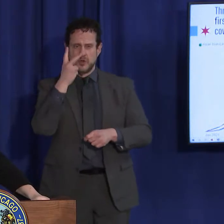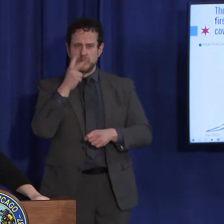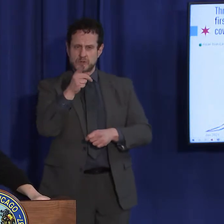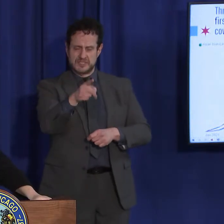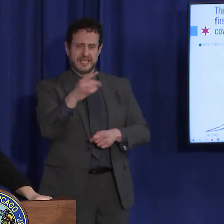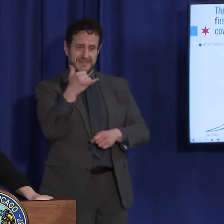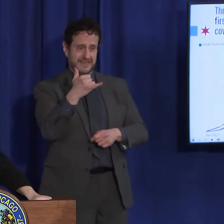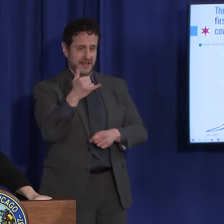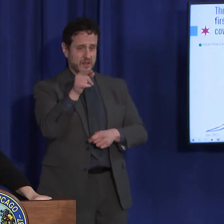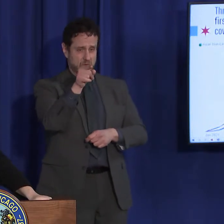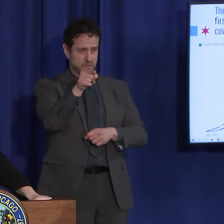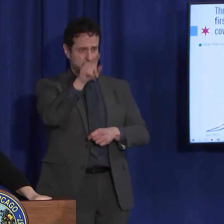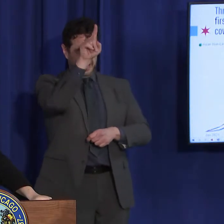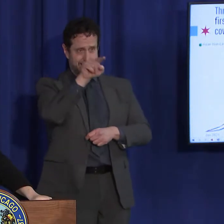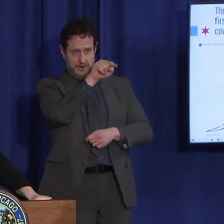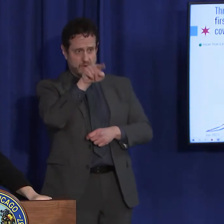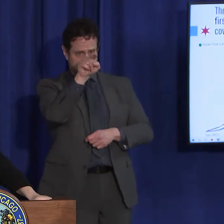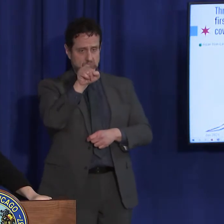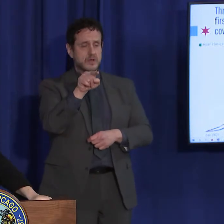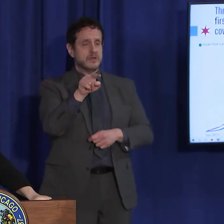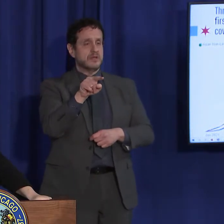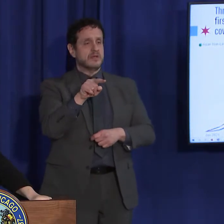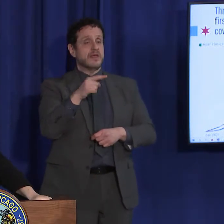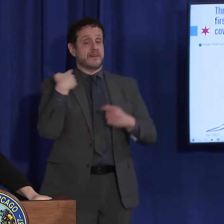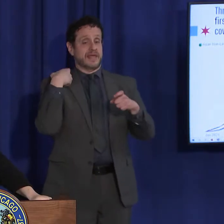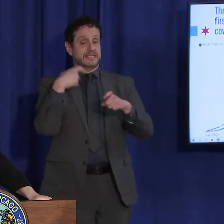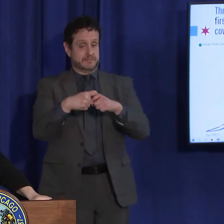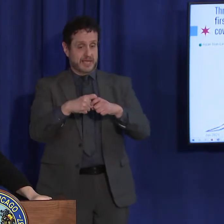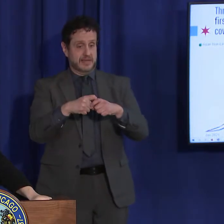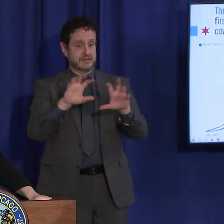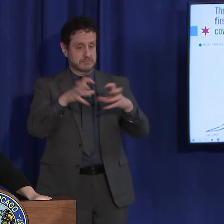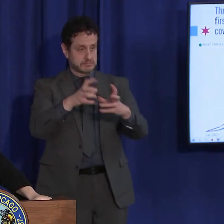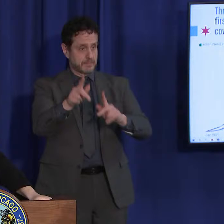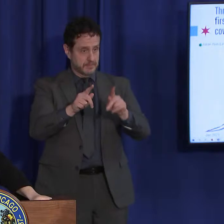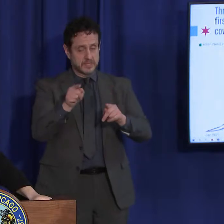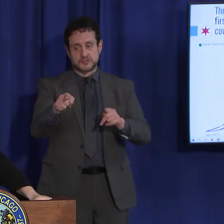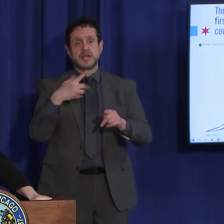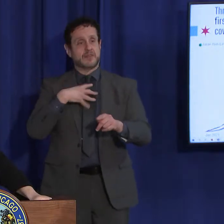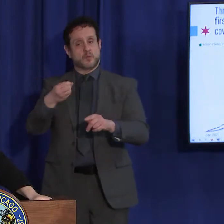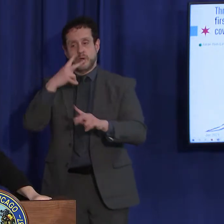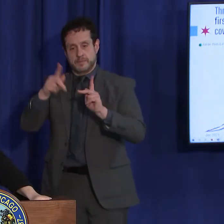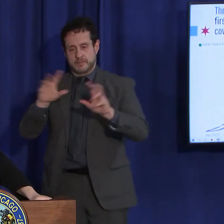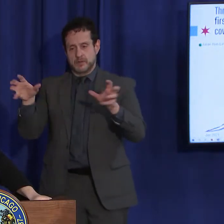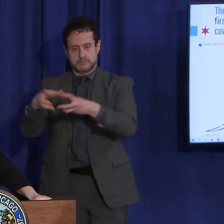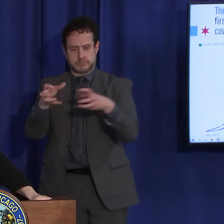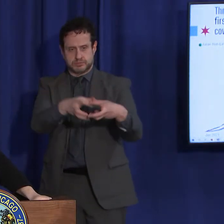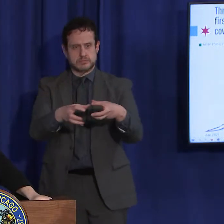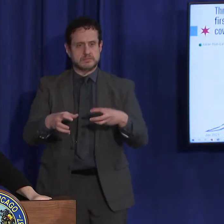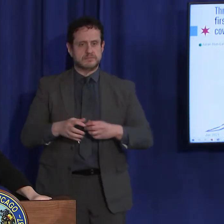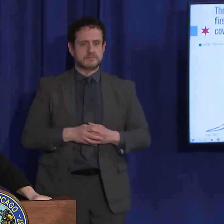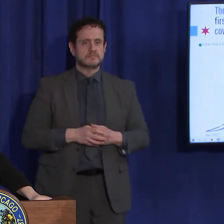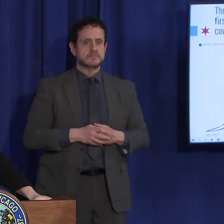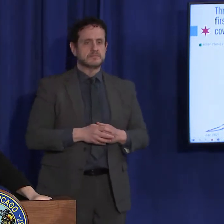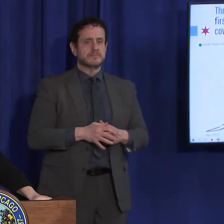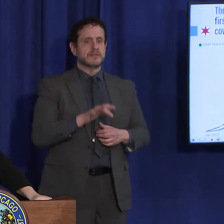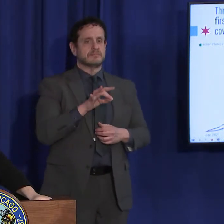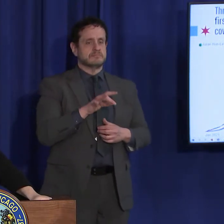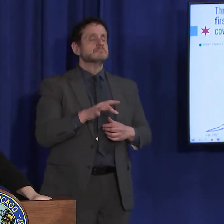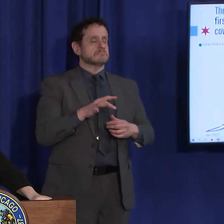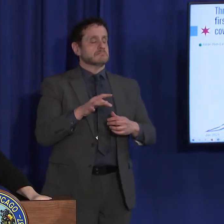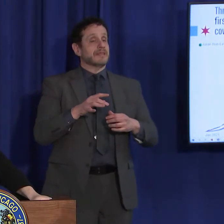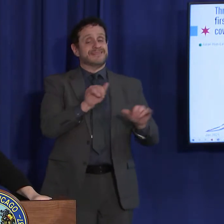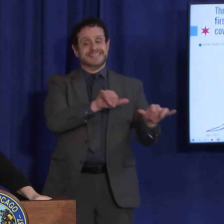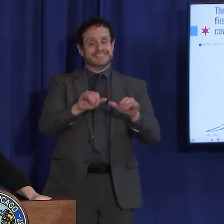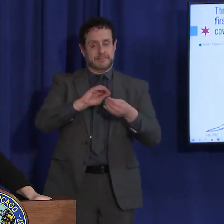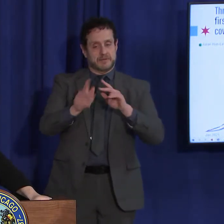yellow arrow is, it's now come up to match the white, both at 75%. So 3 of 4 of all ages have now had that first dose.